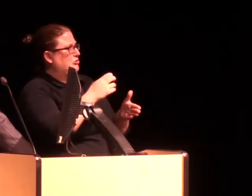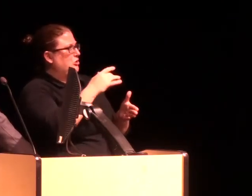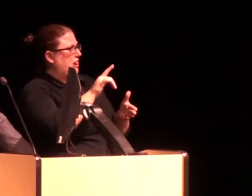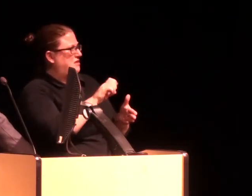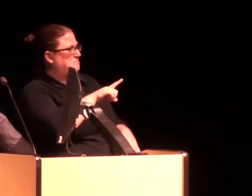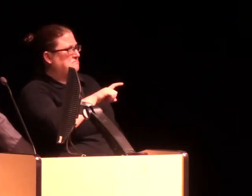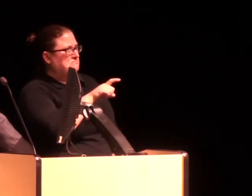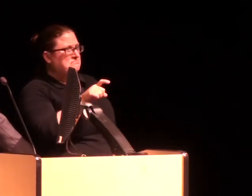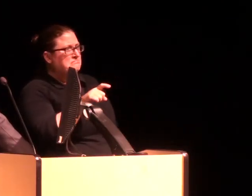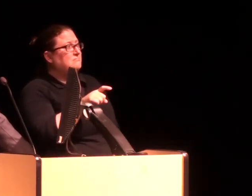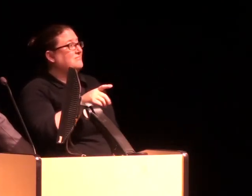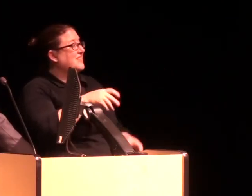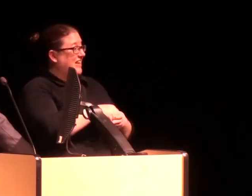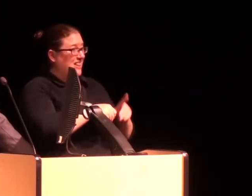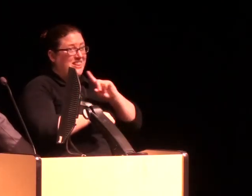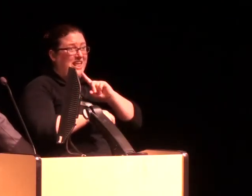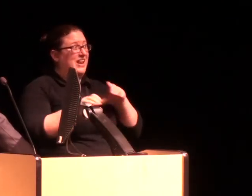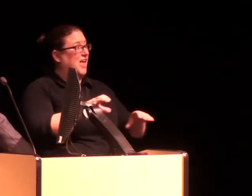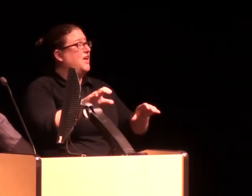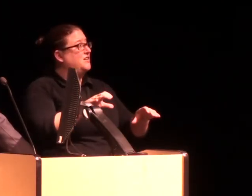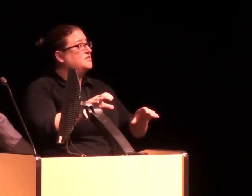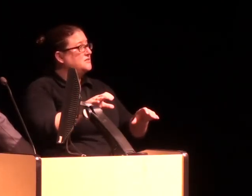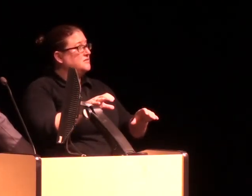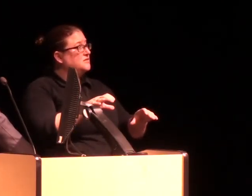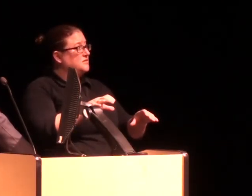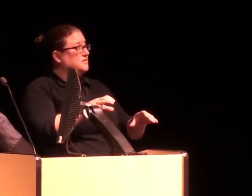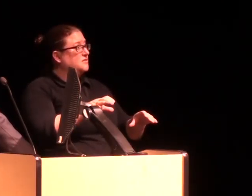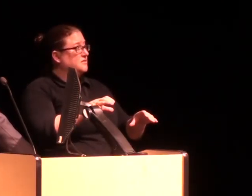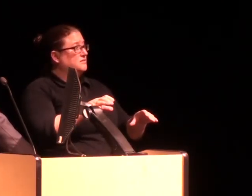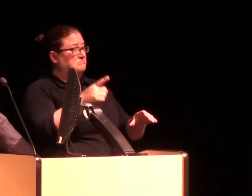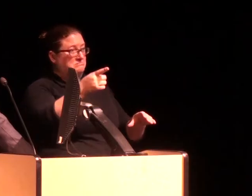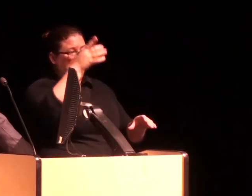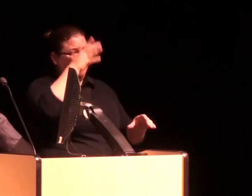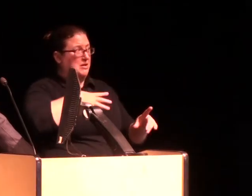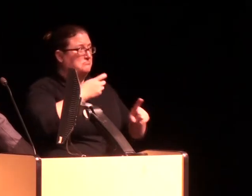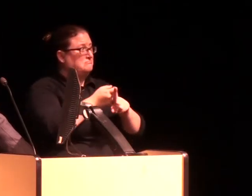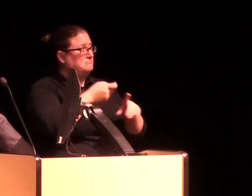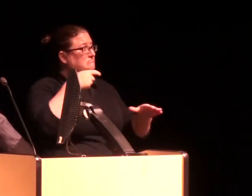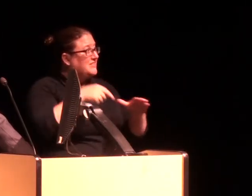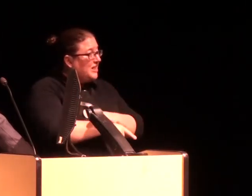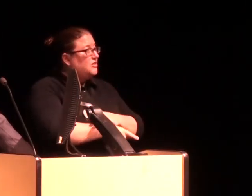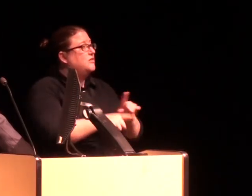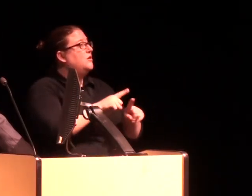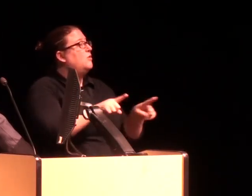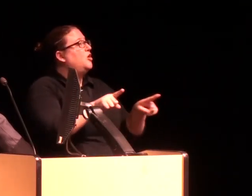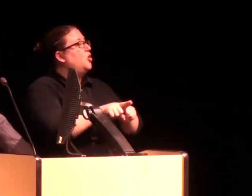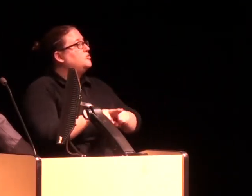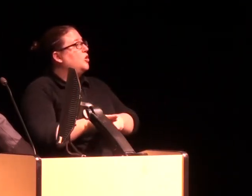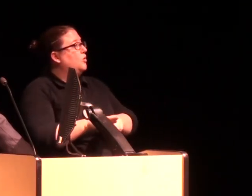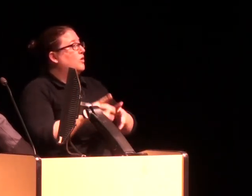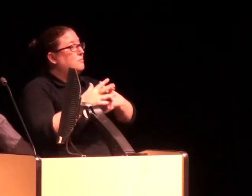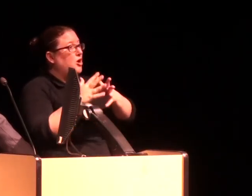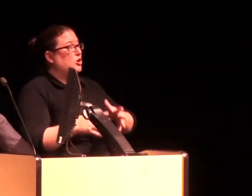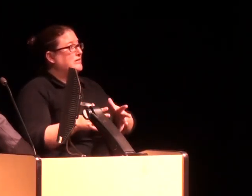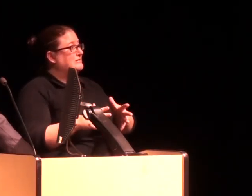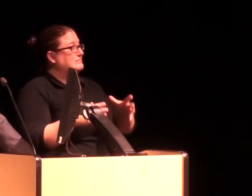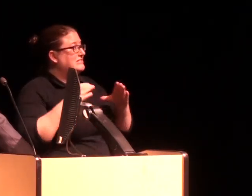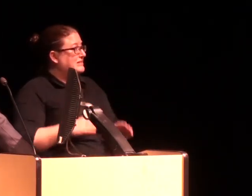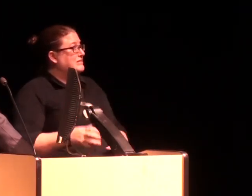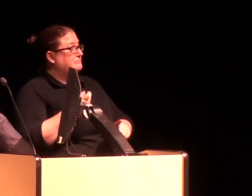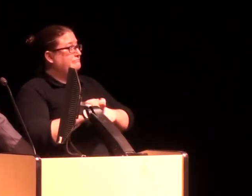in that act, not only was killed Letelier, also an American citizen lost a life,